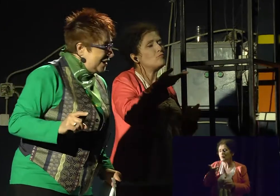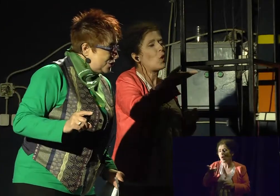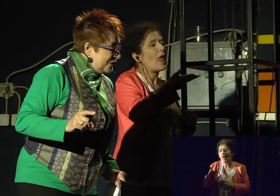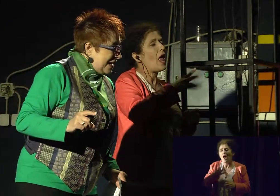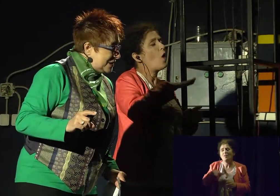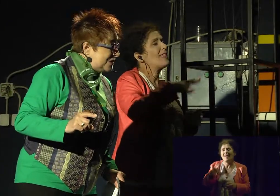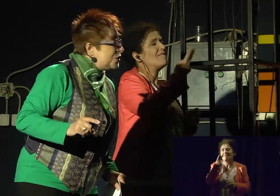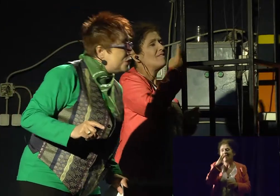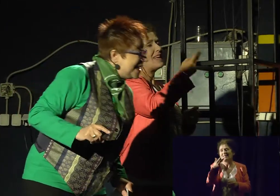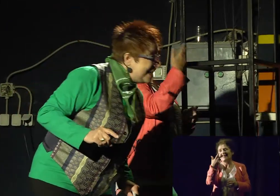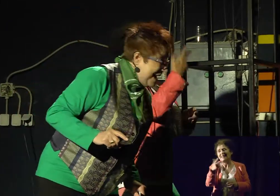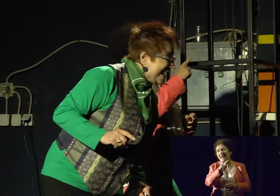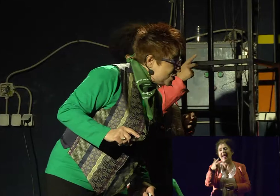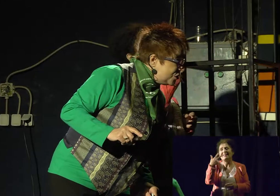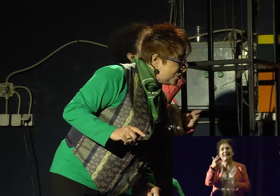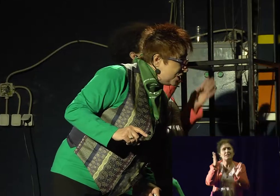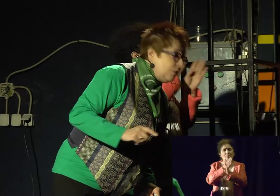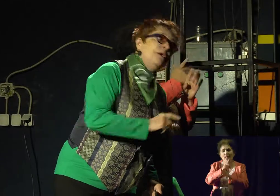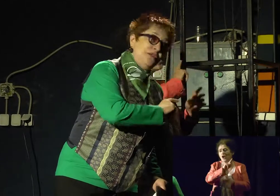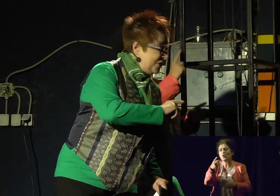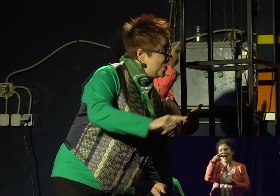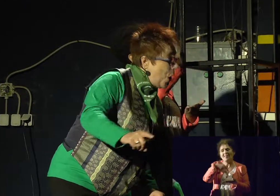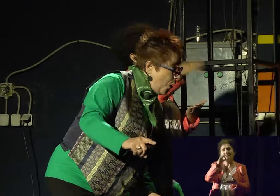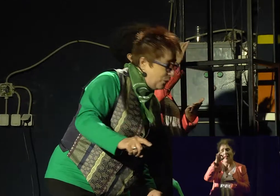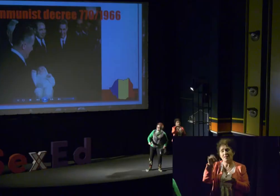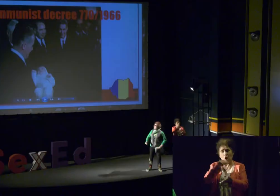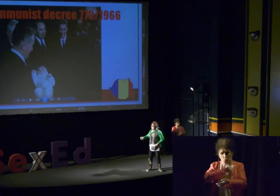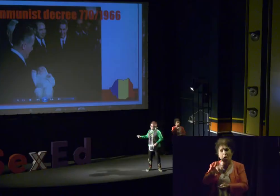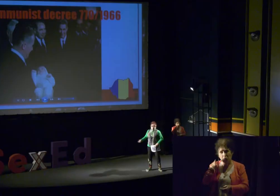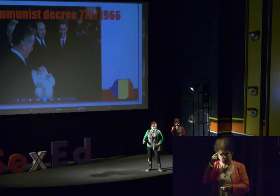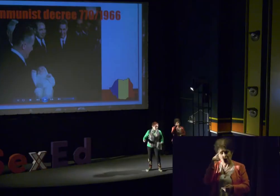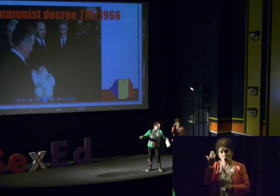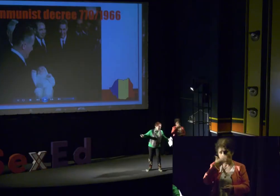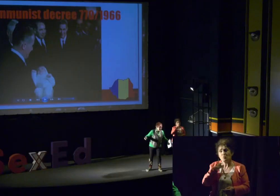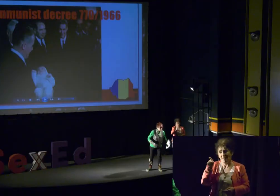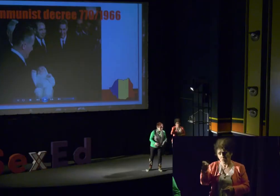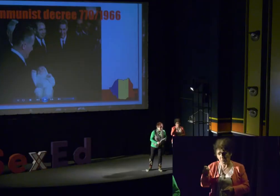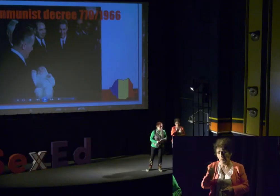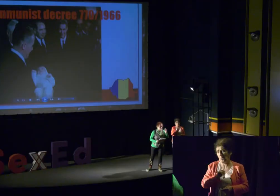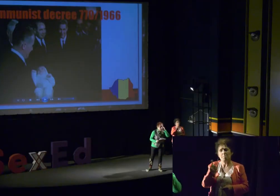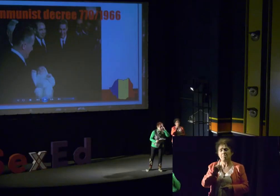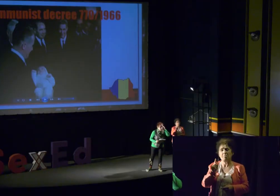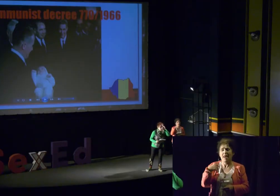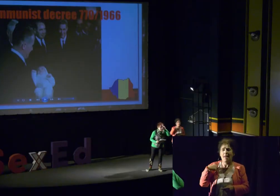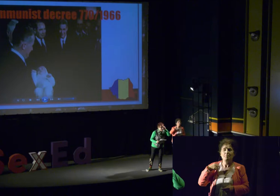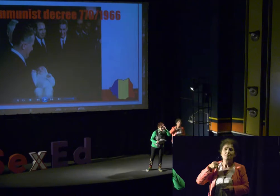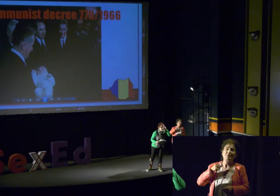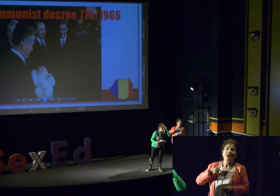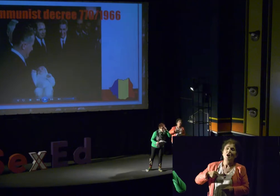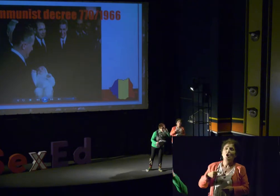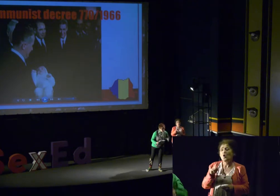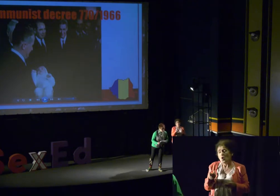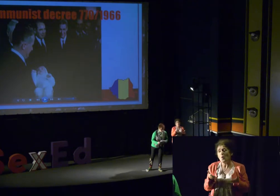by the year 2000. Do you think he managed to do so? No. And actually, Romania now stands